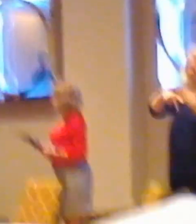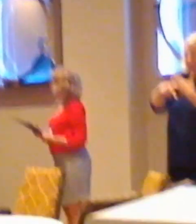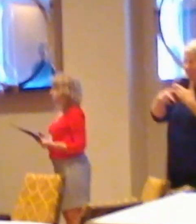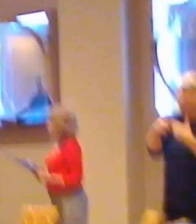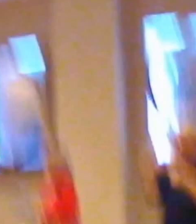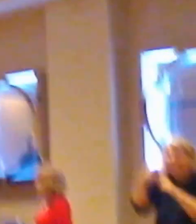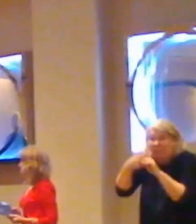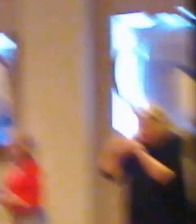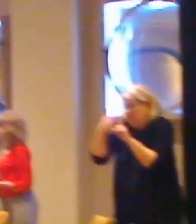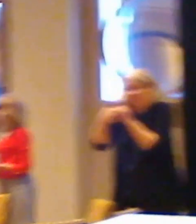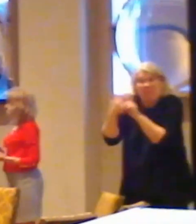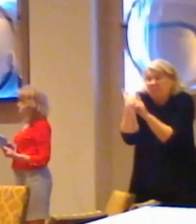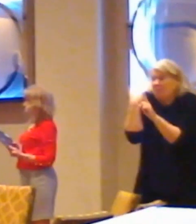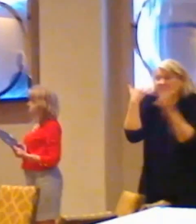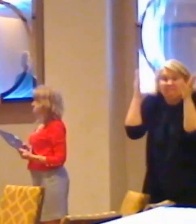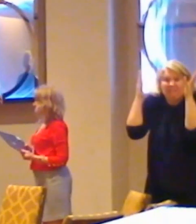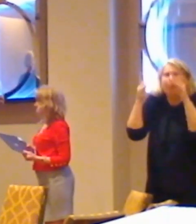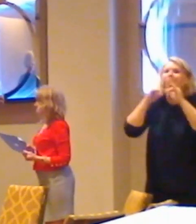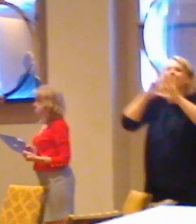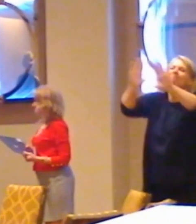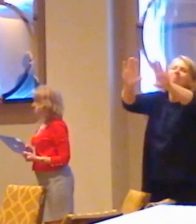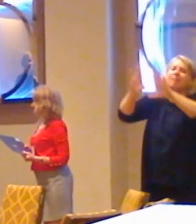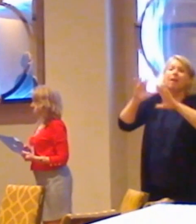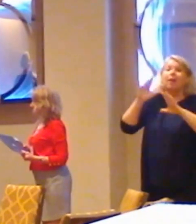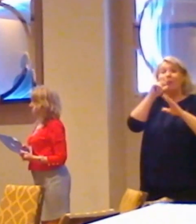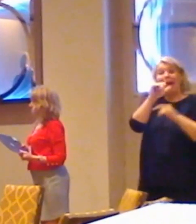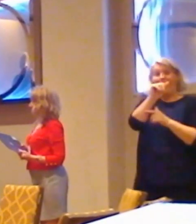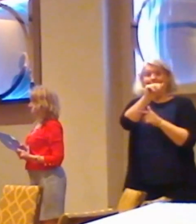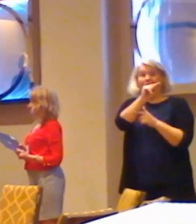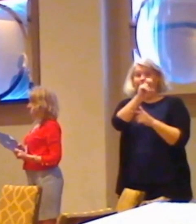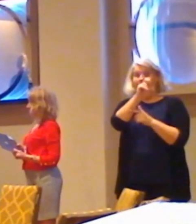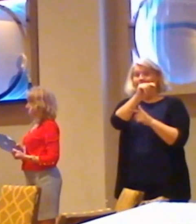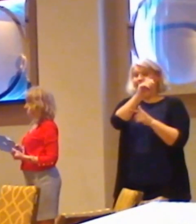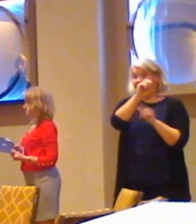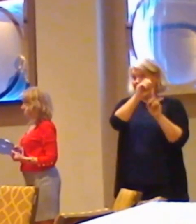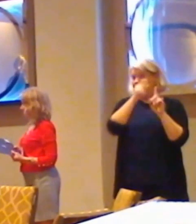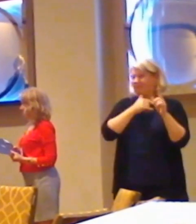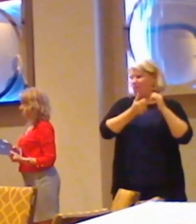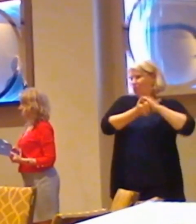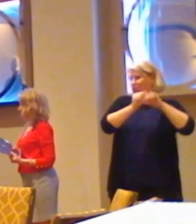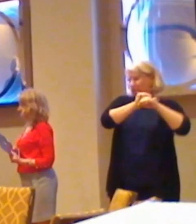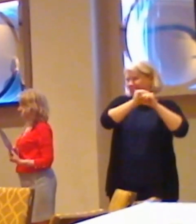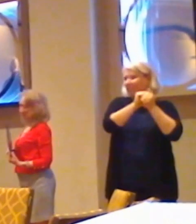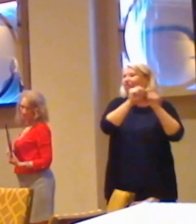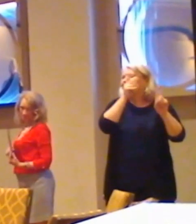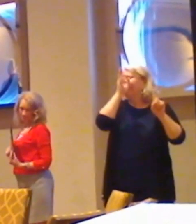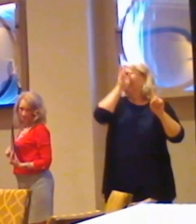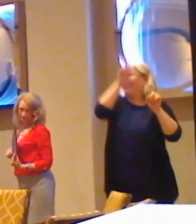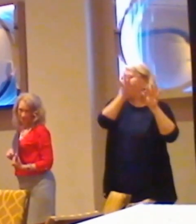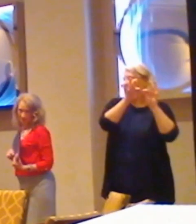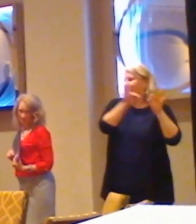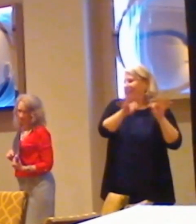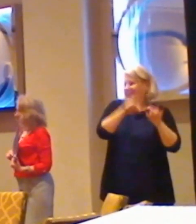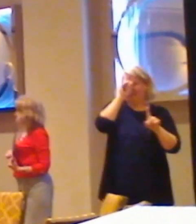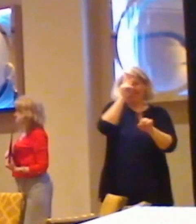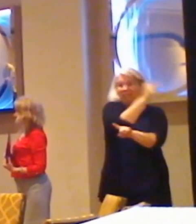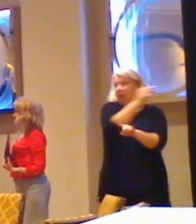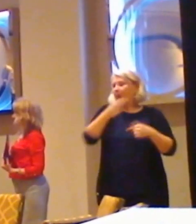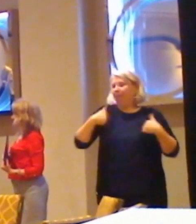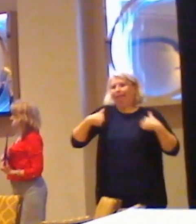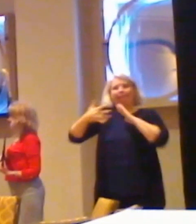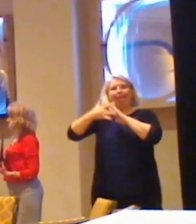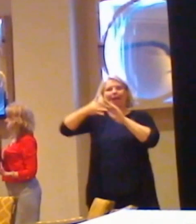couple months ago. And I have to thank my colleague Annette because she came up with all the lyrics for that. I was just the